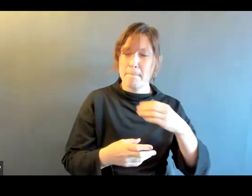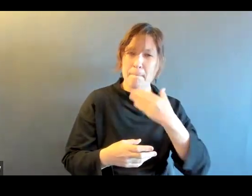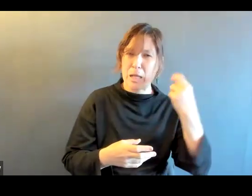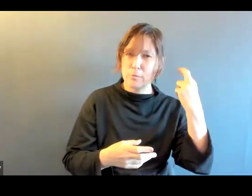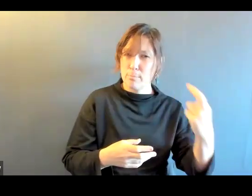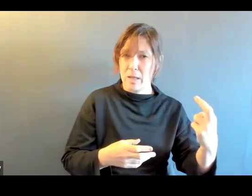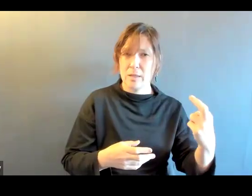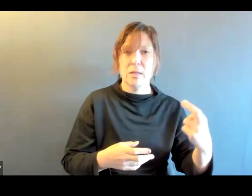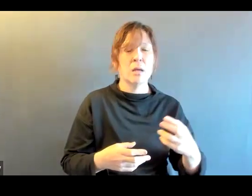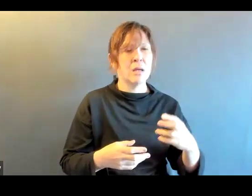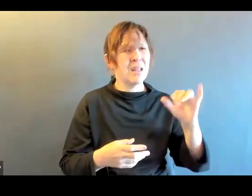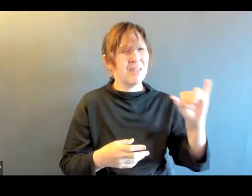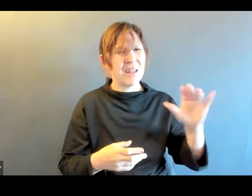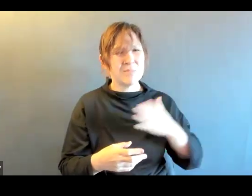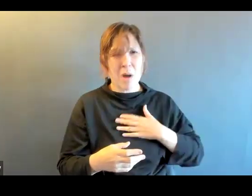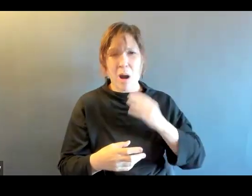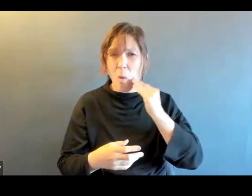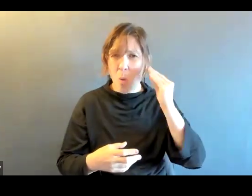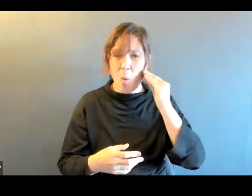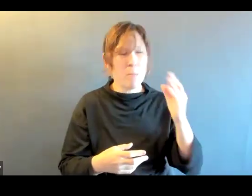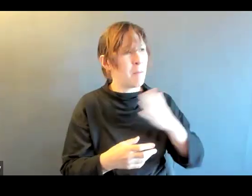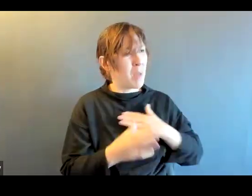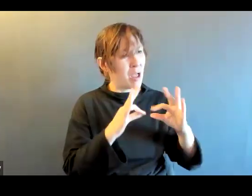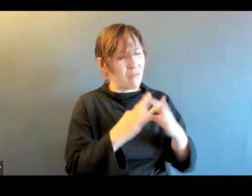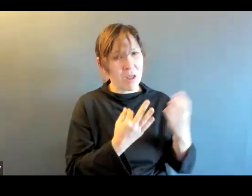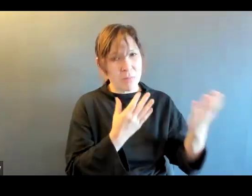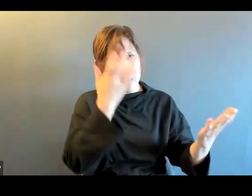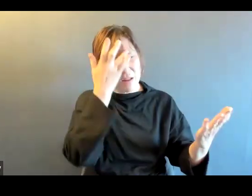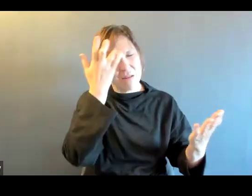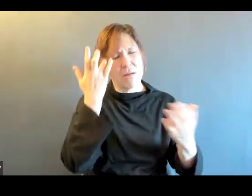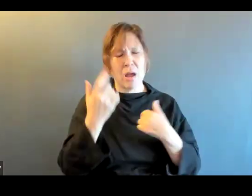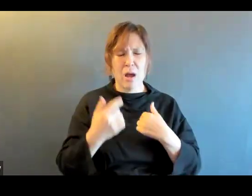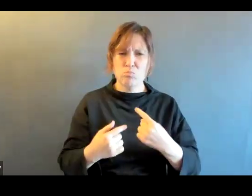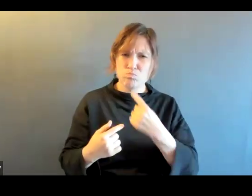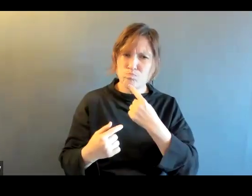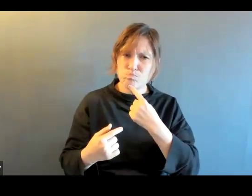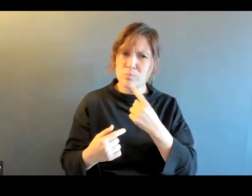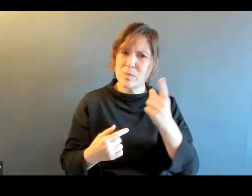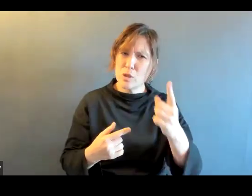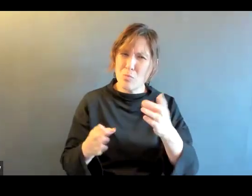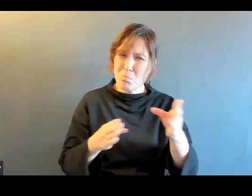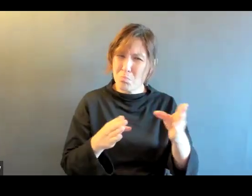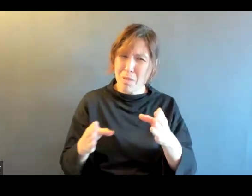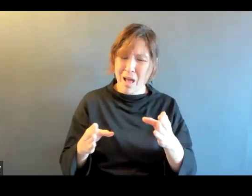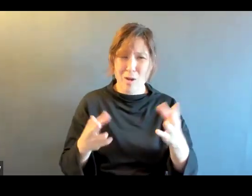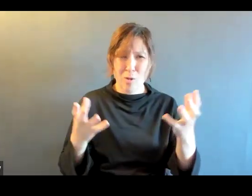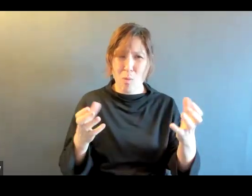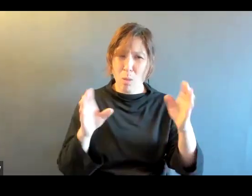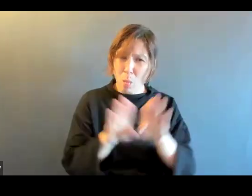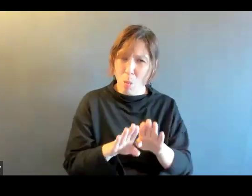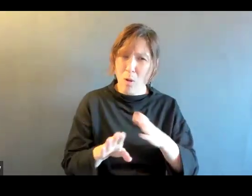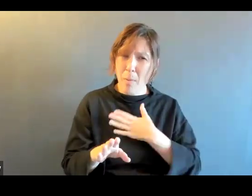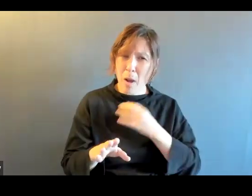is my home. Cash is my family. It is sad to hear that you want to break up my home.